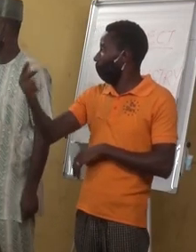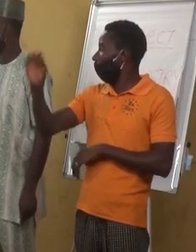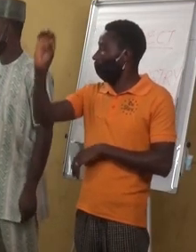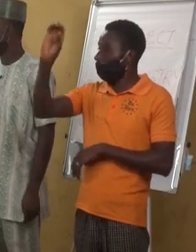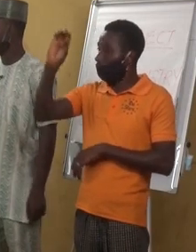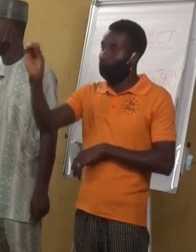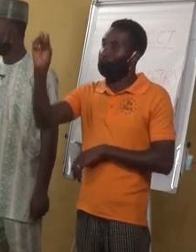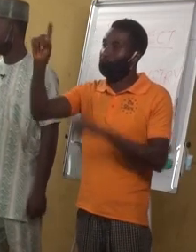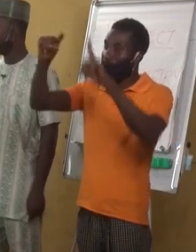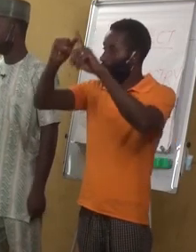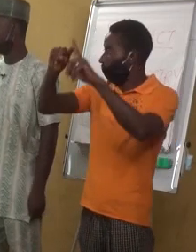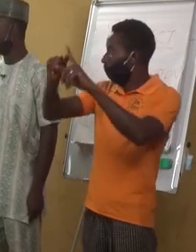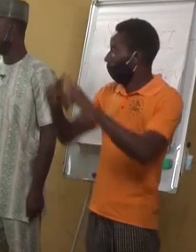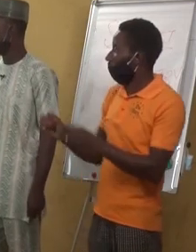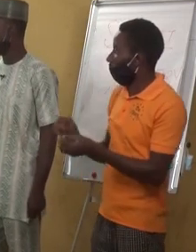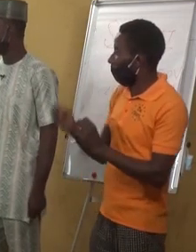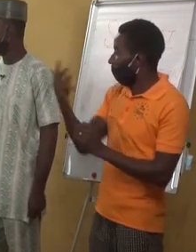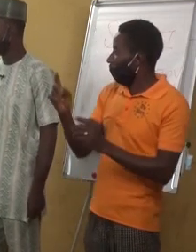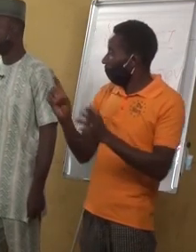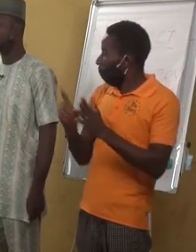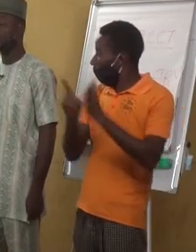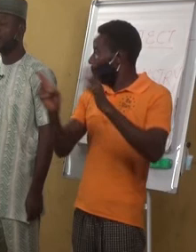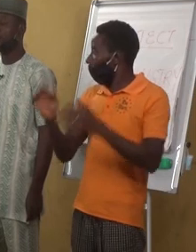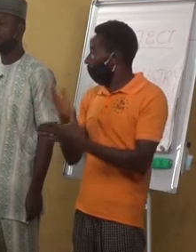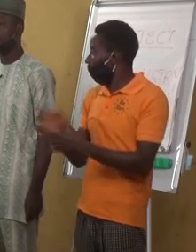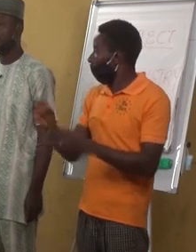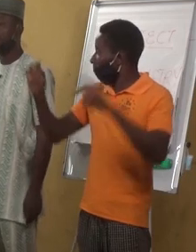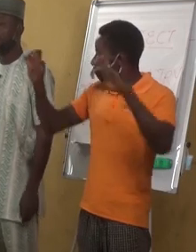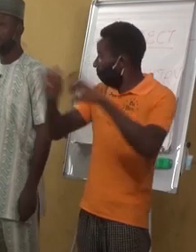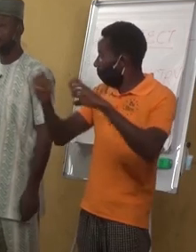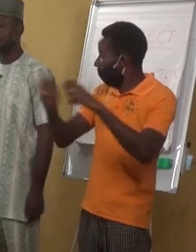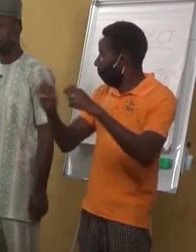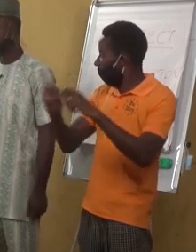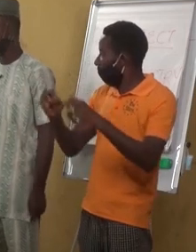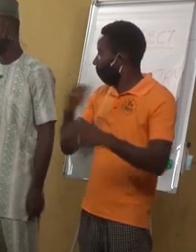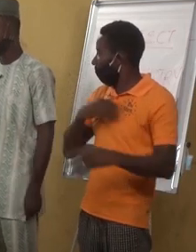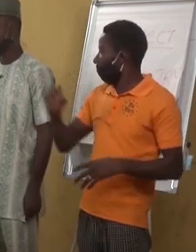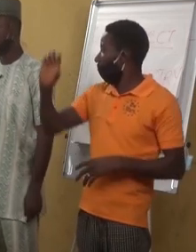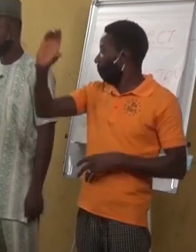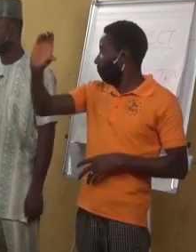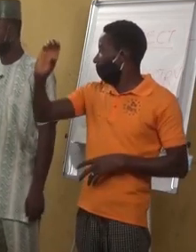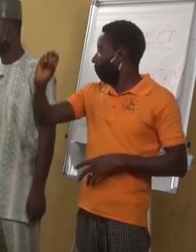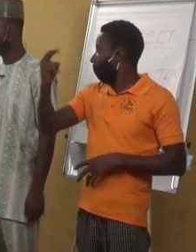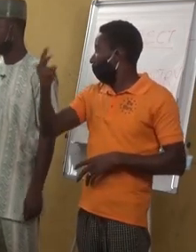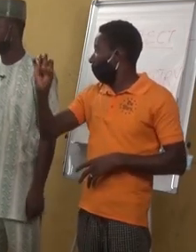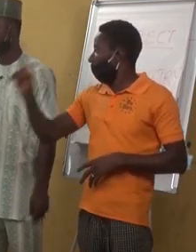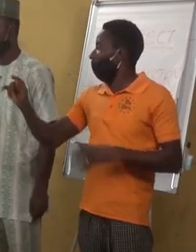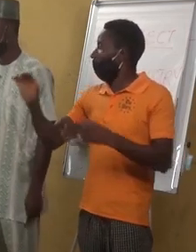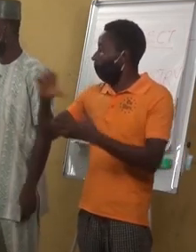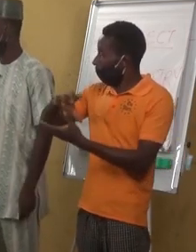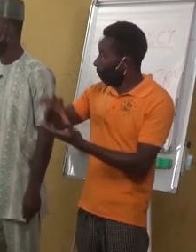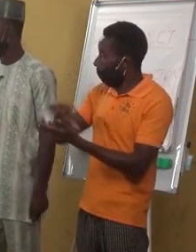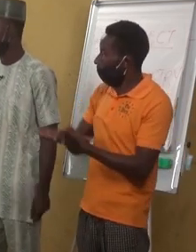compounds. 3, with the aid of diagram, explain the formation of hydronium ion, that is H3O with a positive